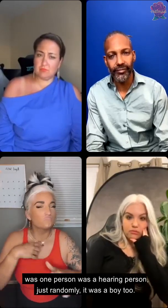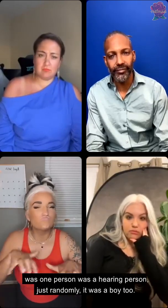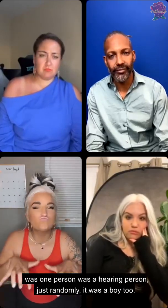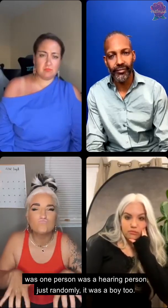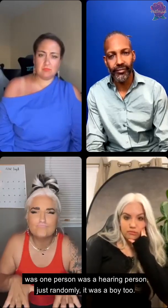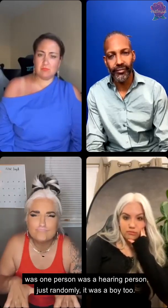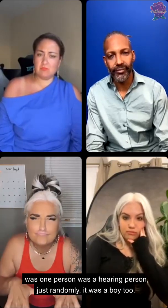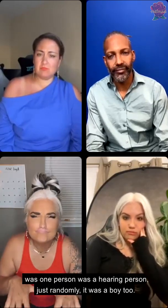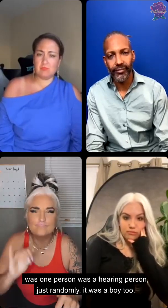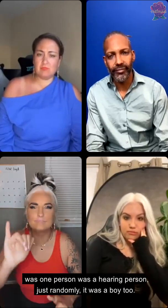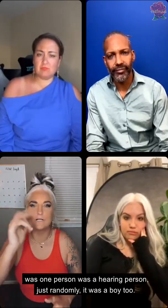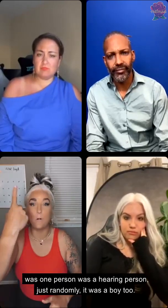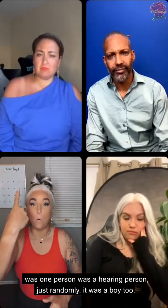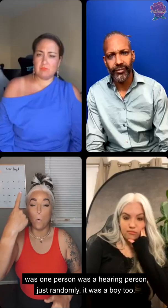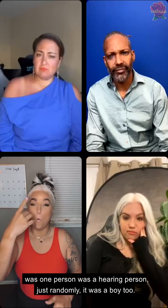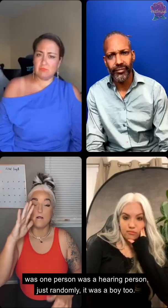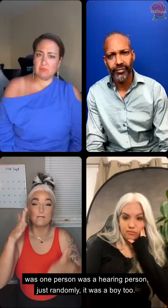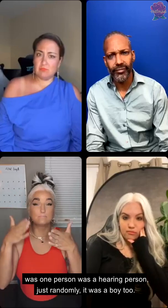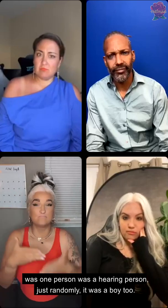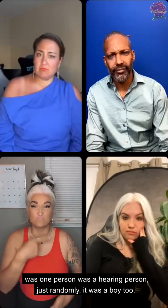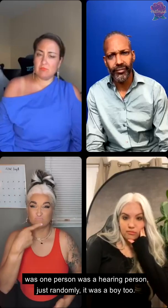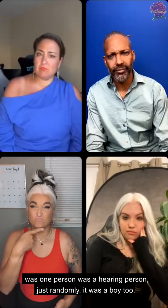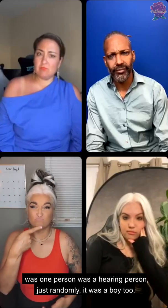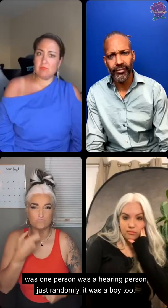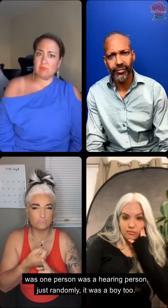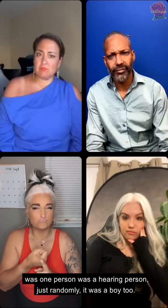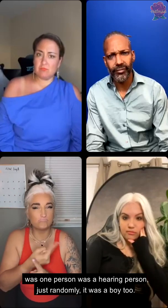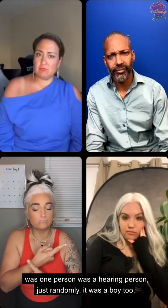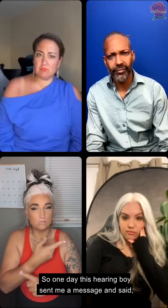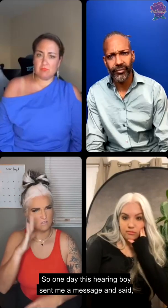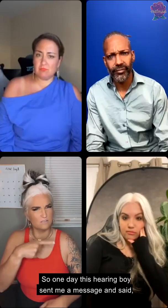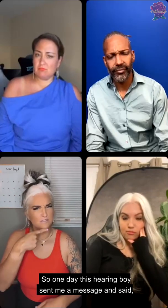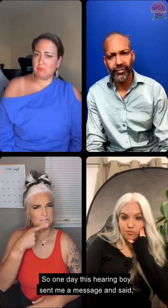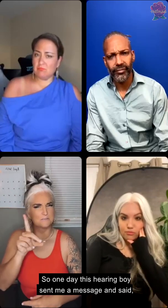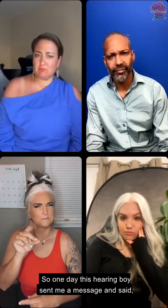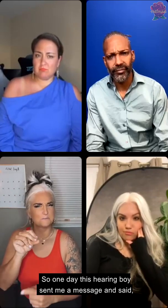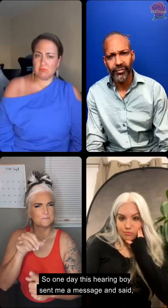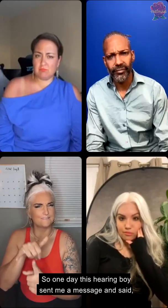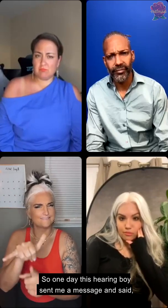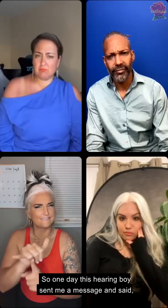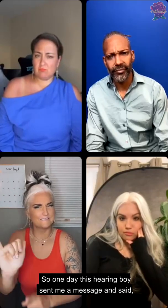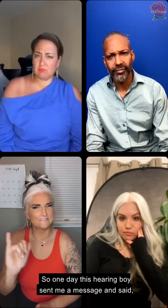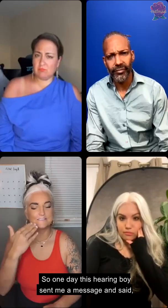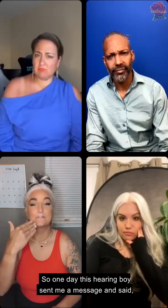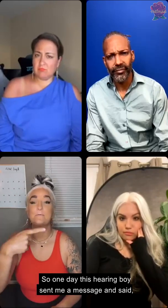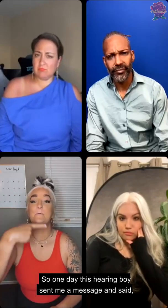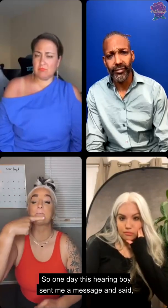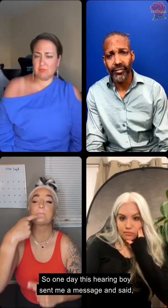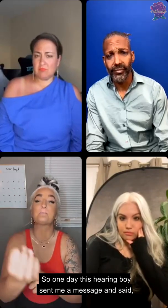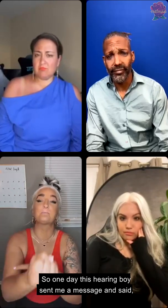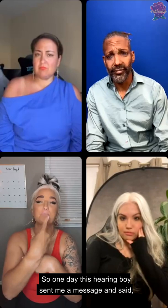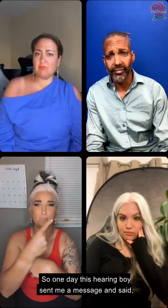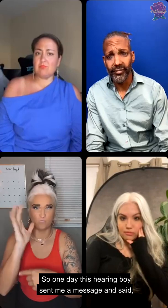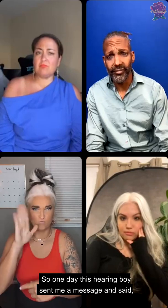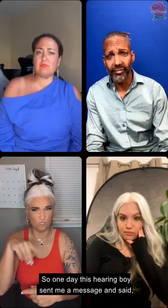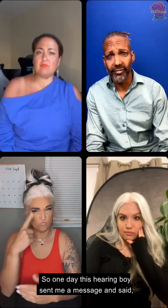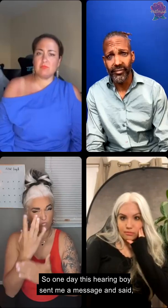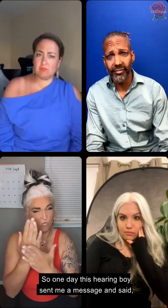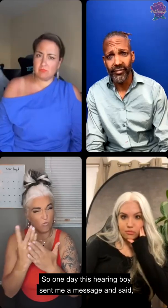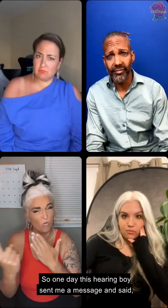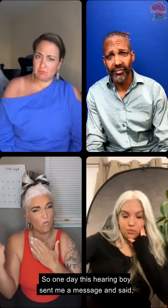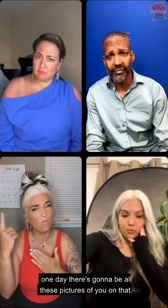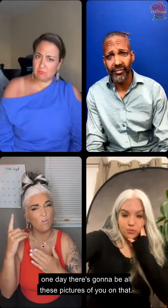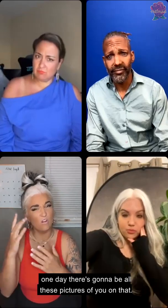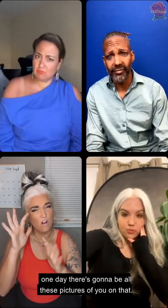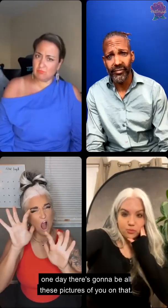random one was one person was a hearing person, just random. Because hearing people bully too. And so a hearing person sent me a message and